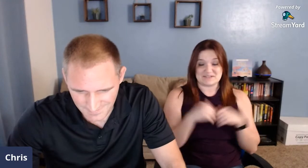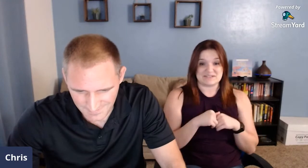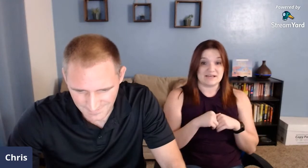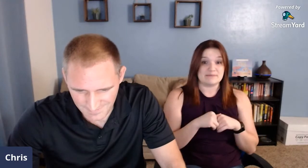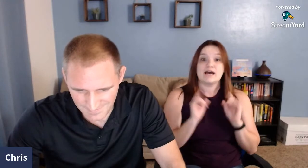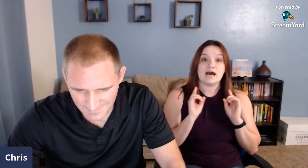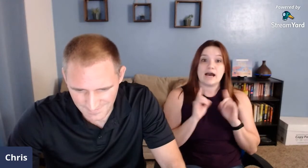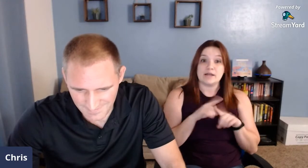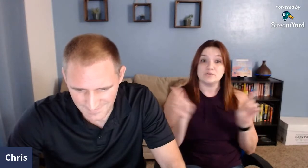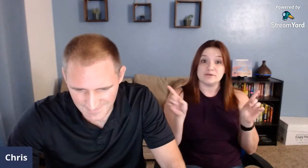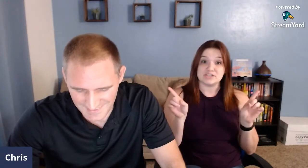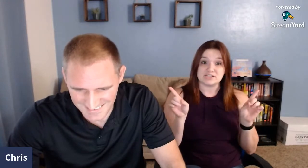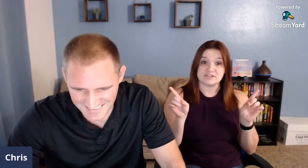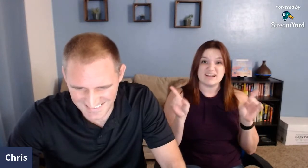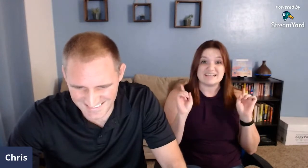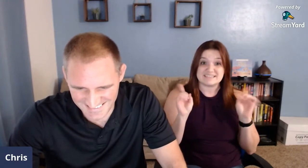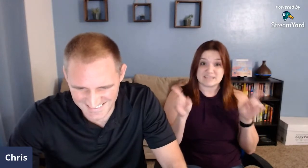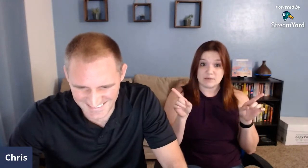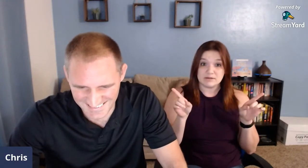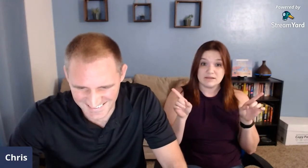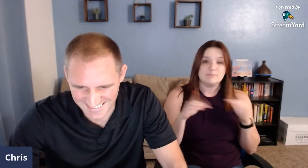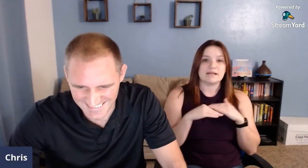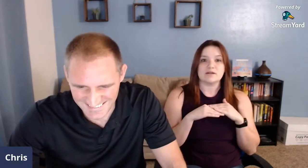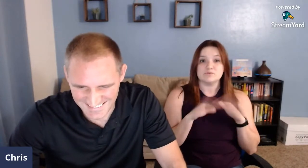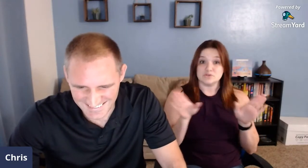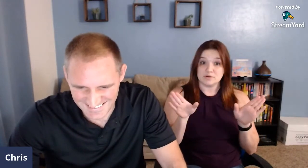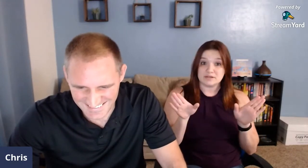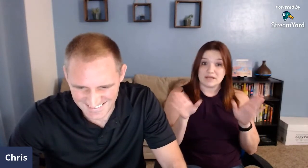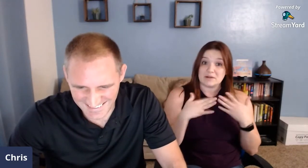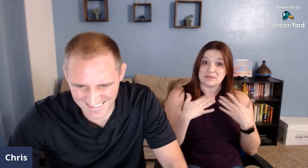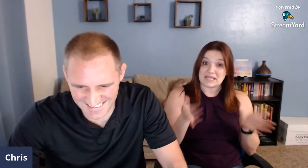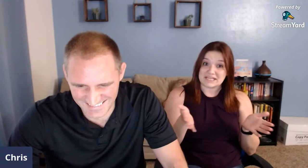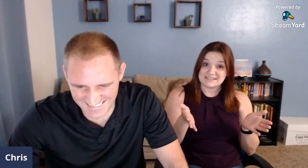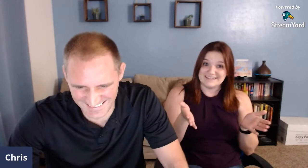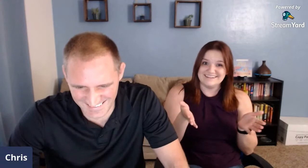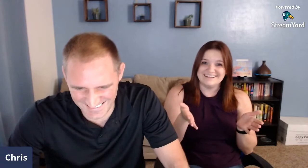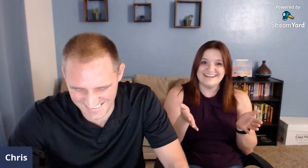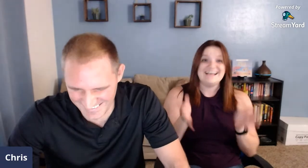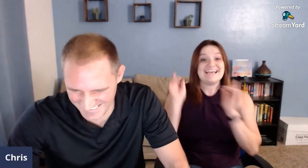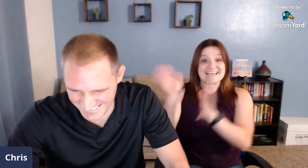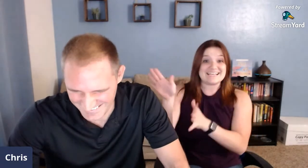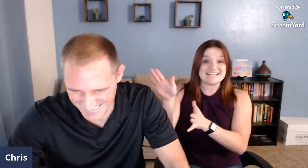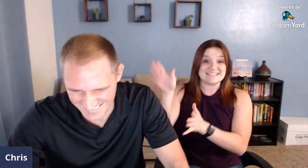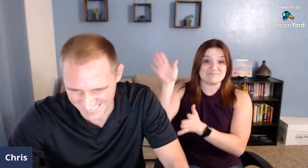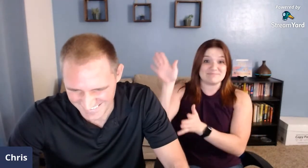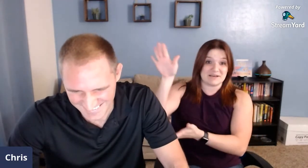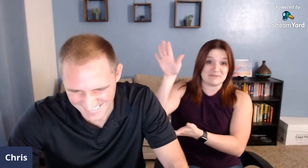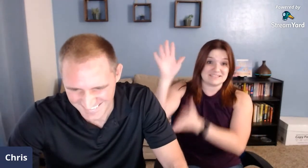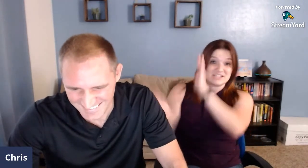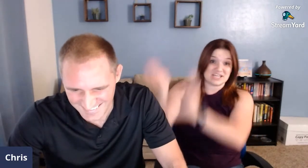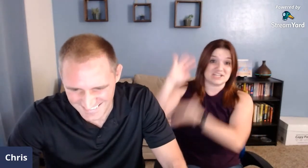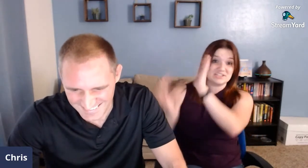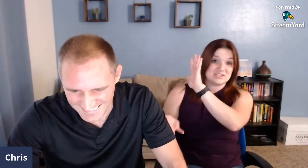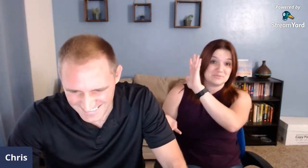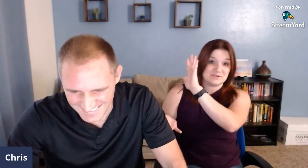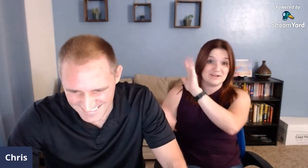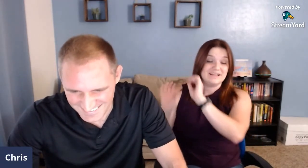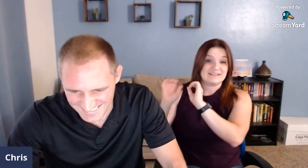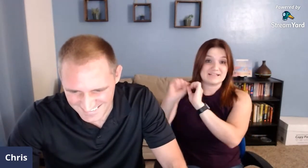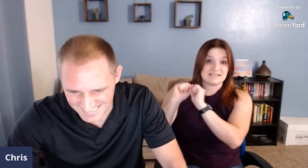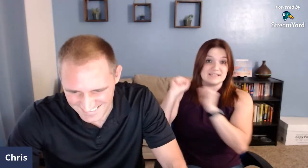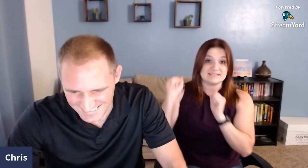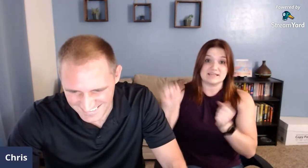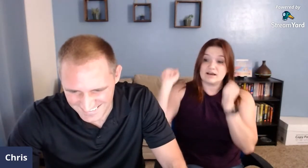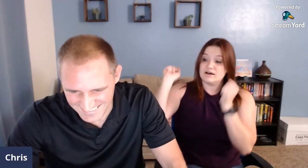this 1,000 times, I don't do education. I sub, but I don't do it. I don't like it. He is my company's educational